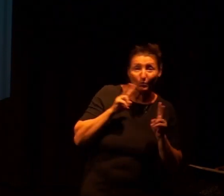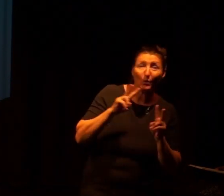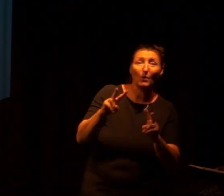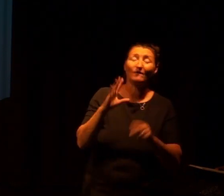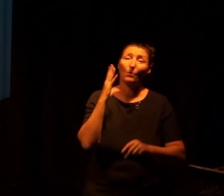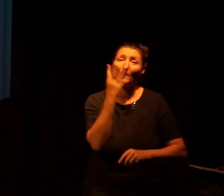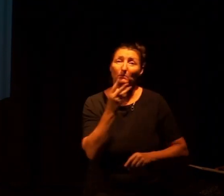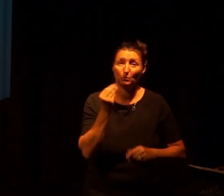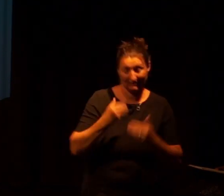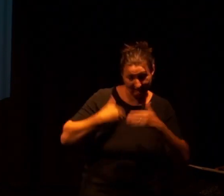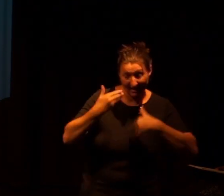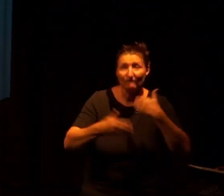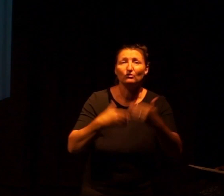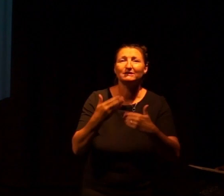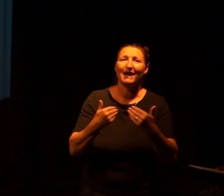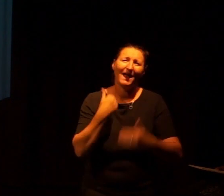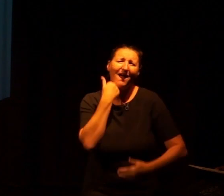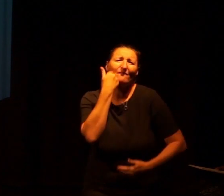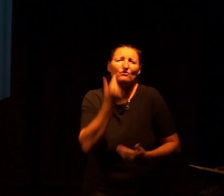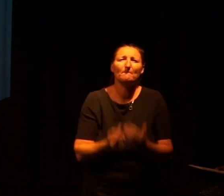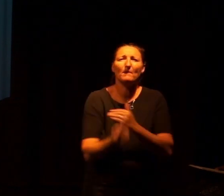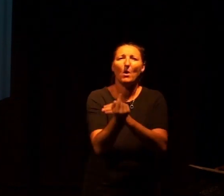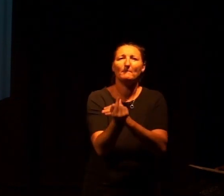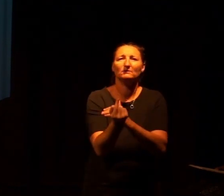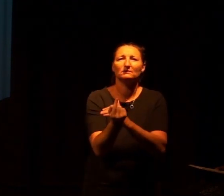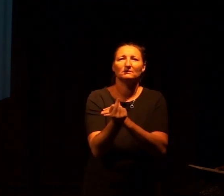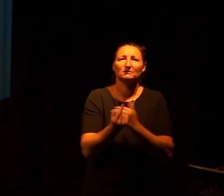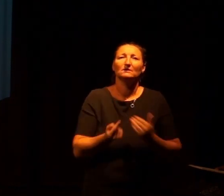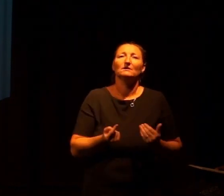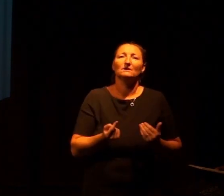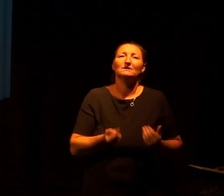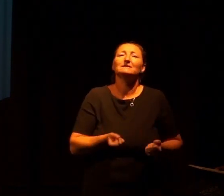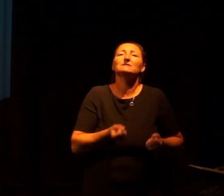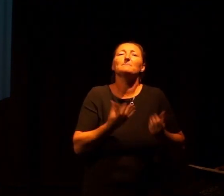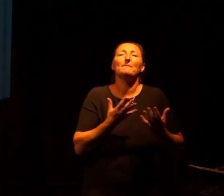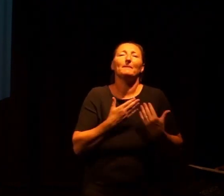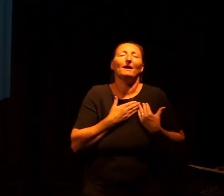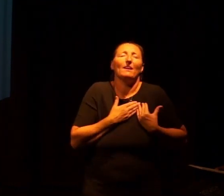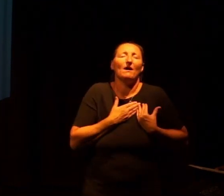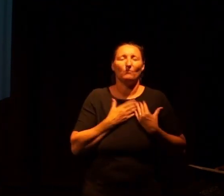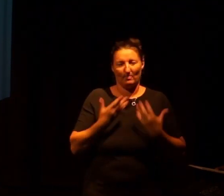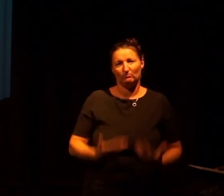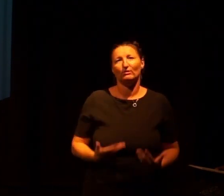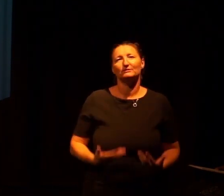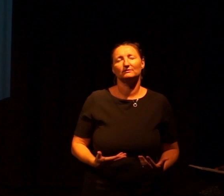beauty of every day and every moment spent being in love with our present.